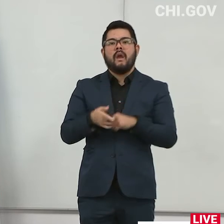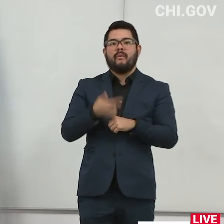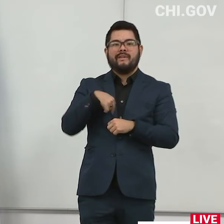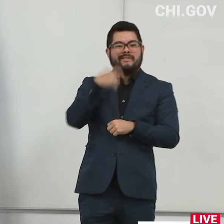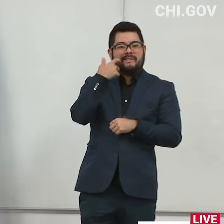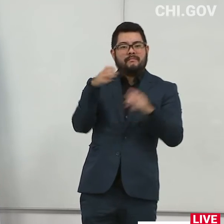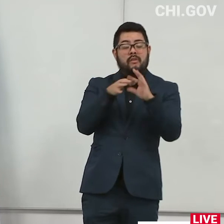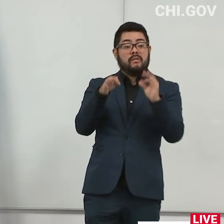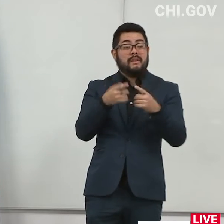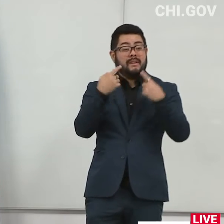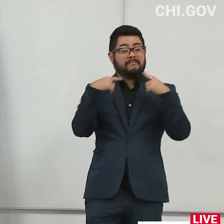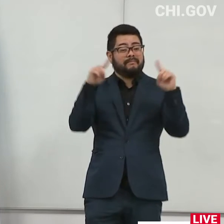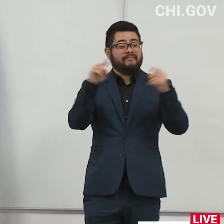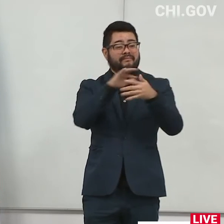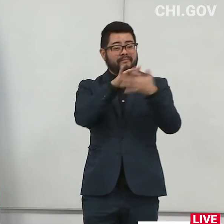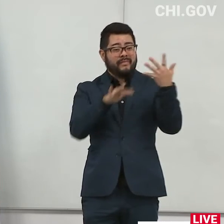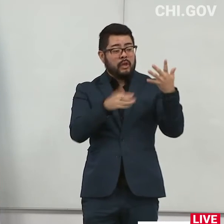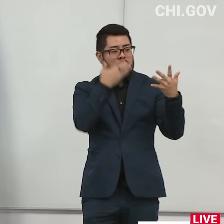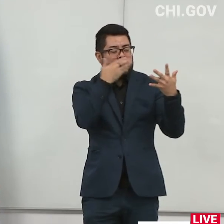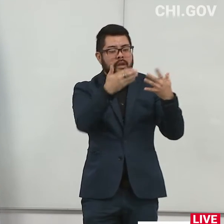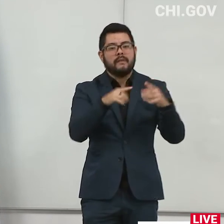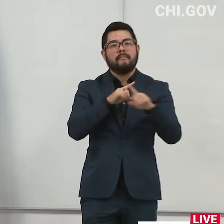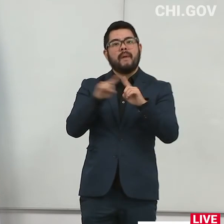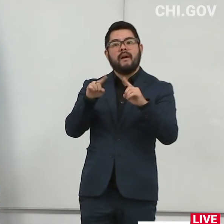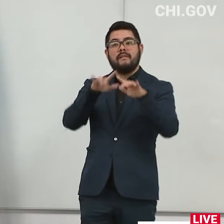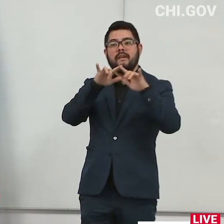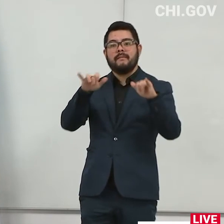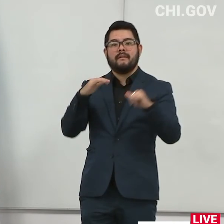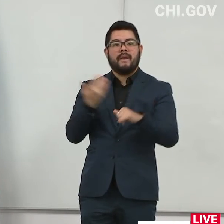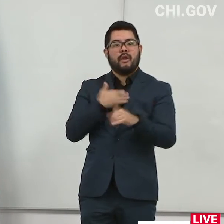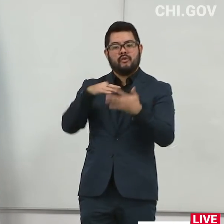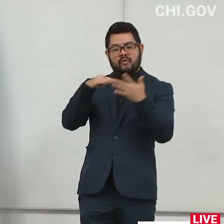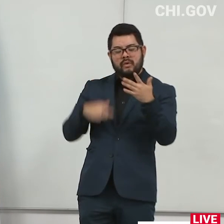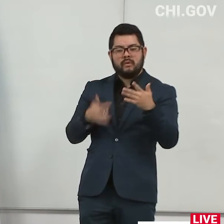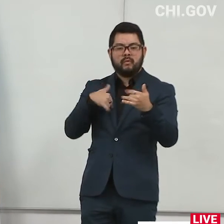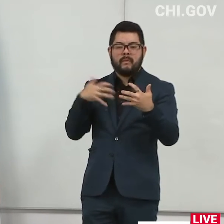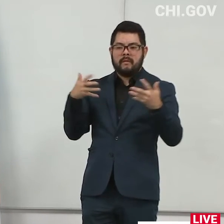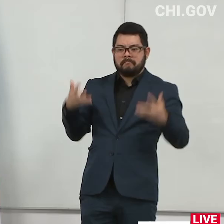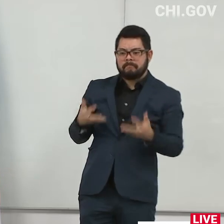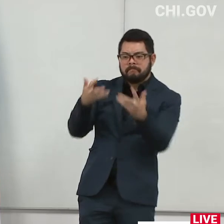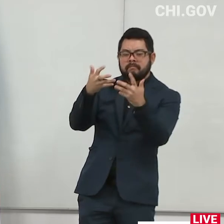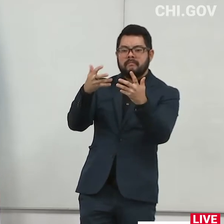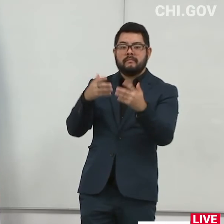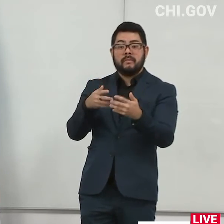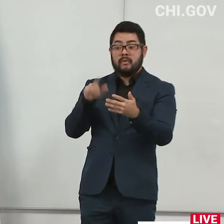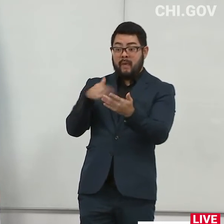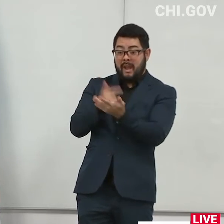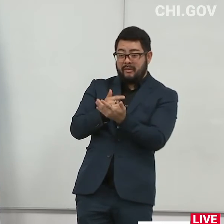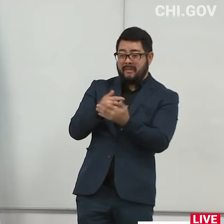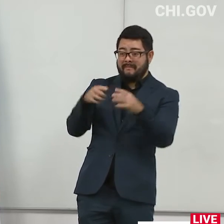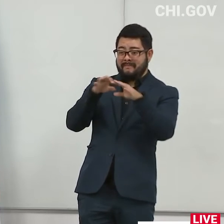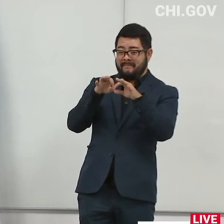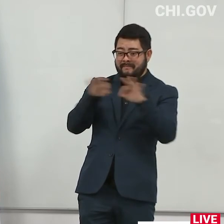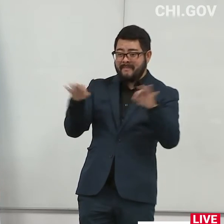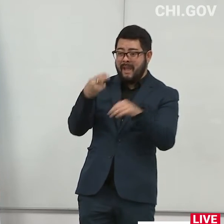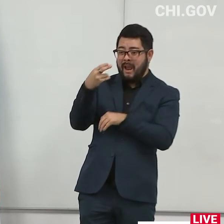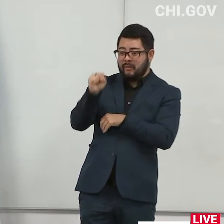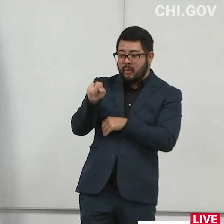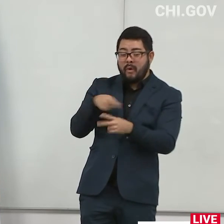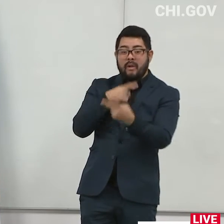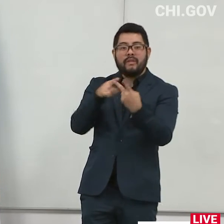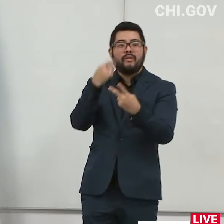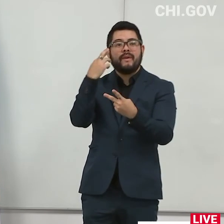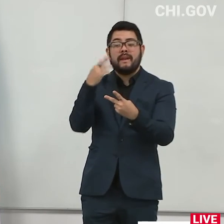be satisfied until we see every one of our students finishing with a high school diploma so they are ready for college